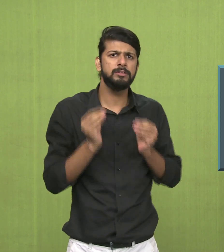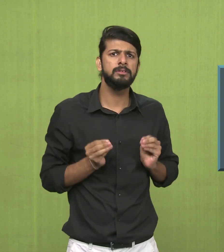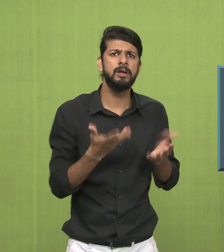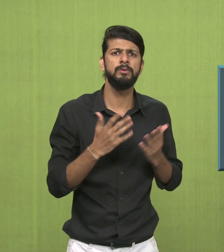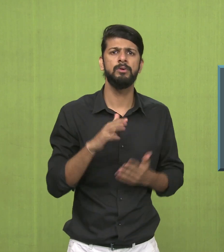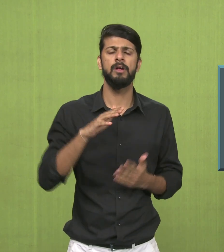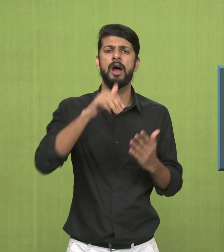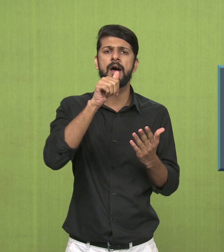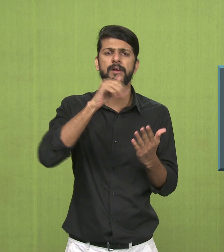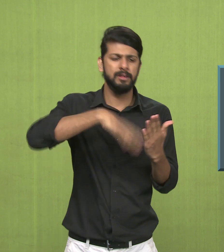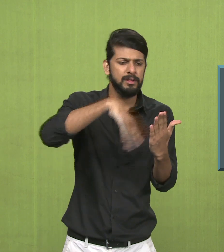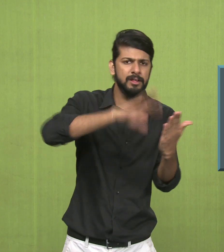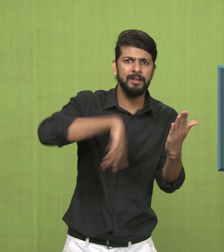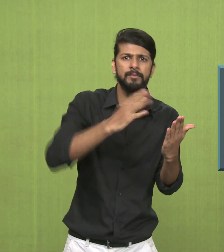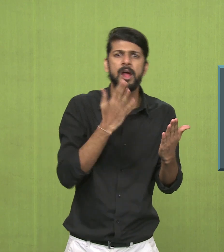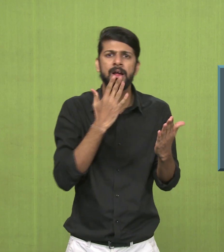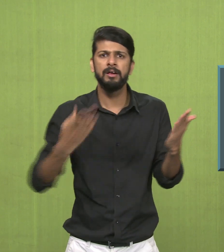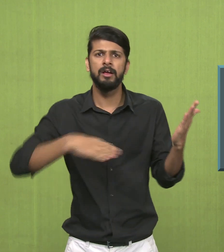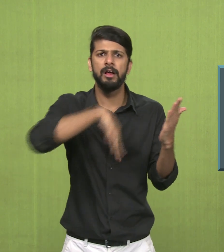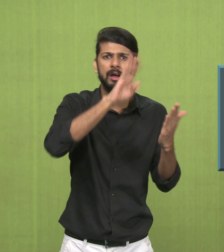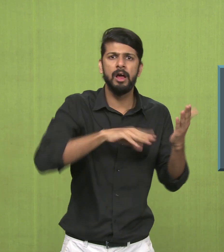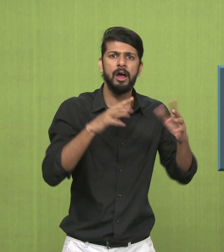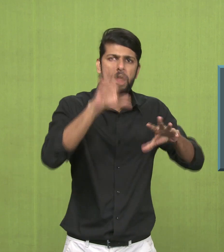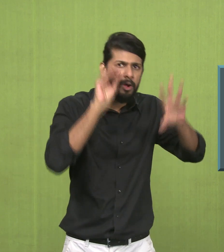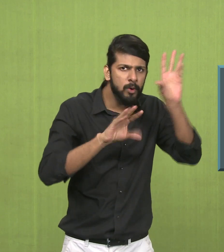Palace. He started watercolor training